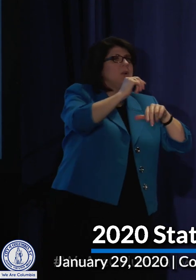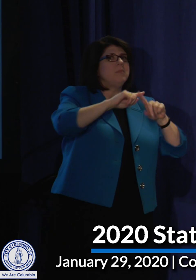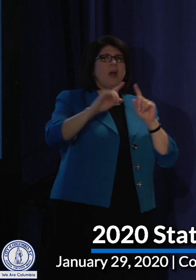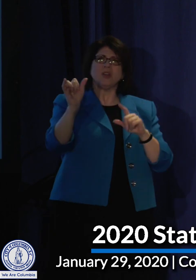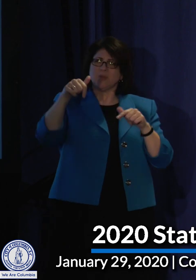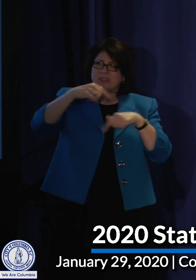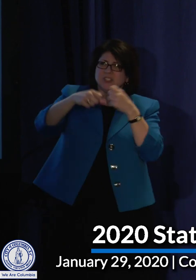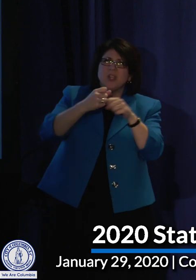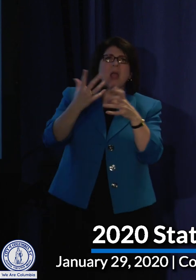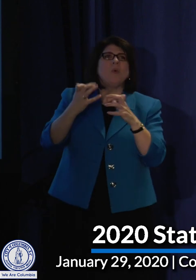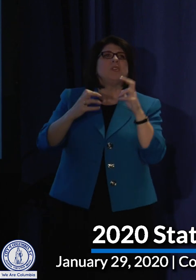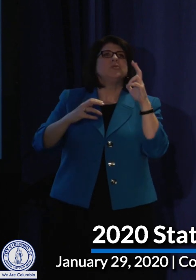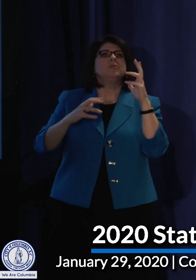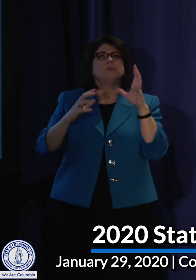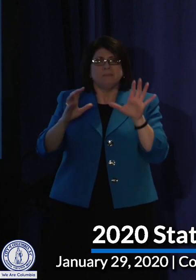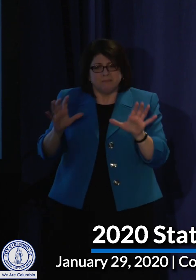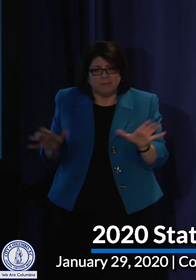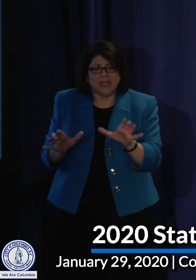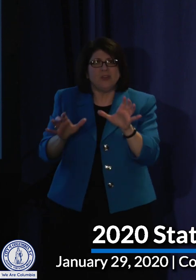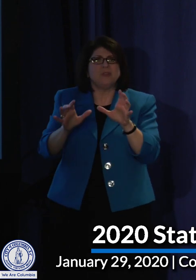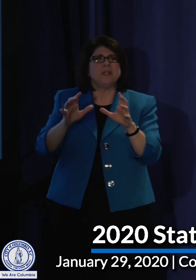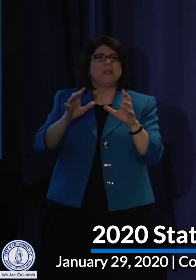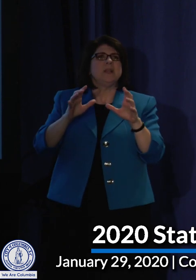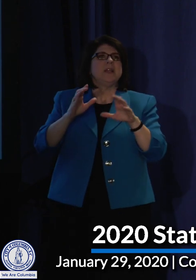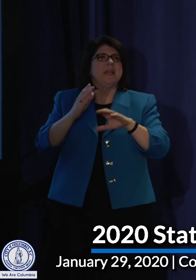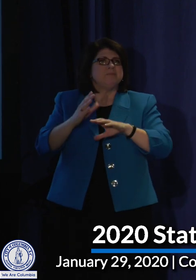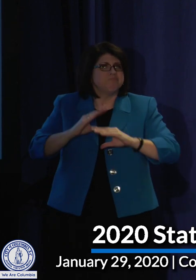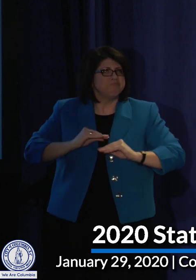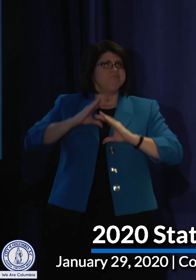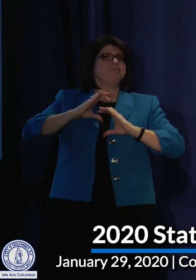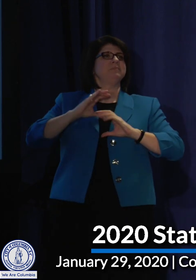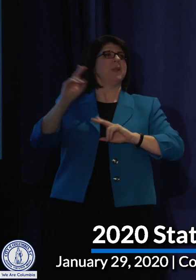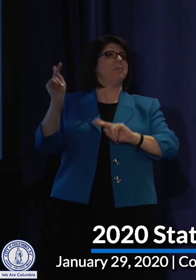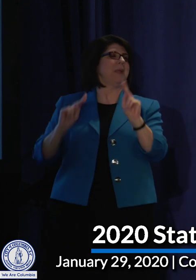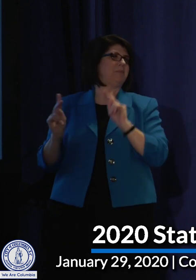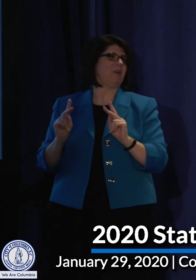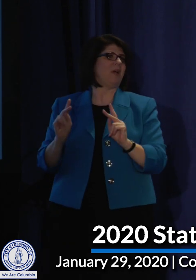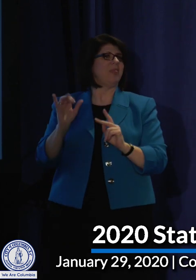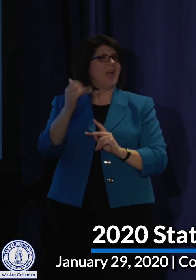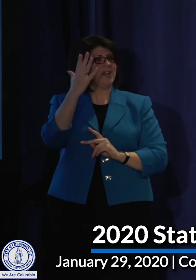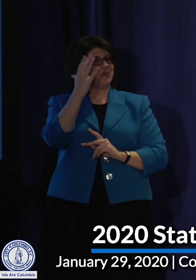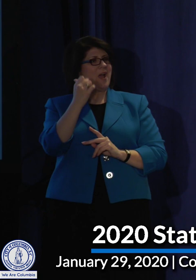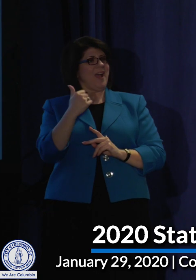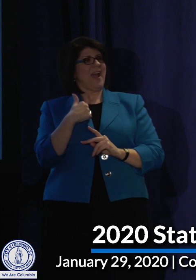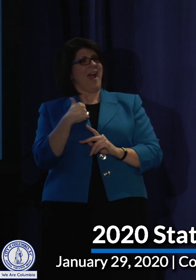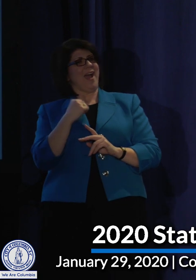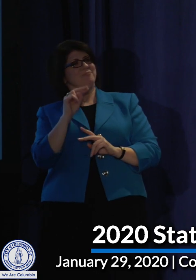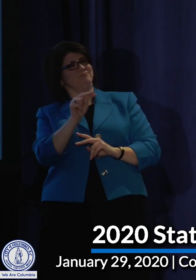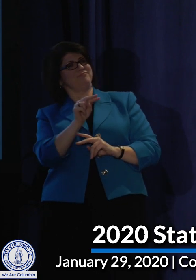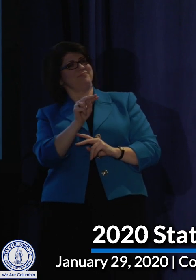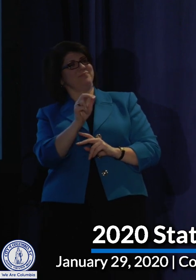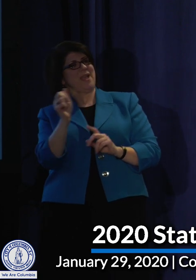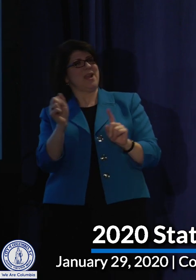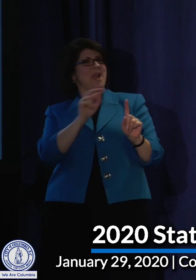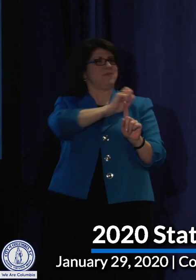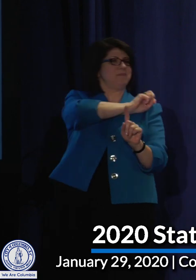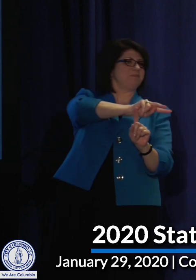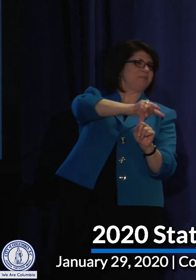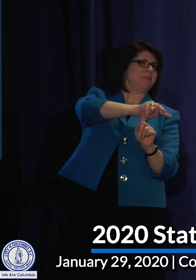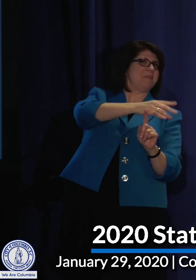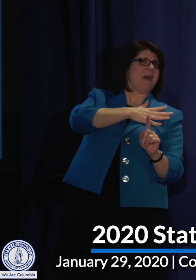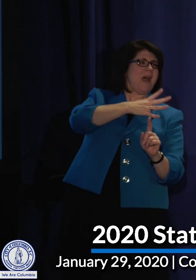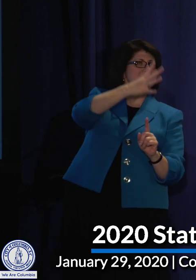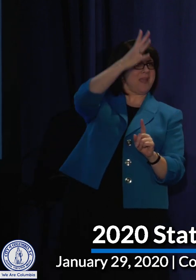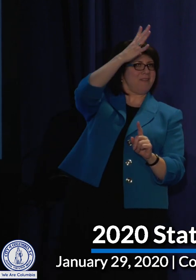also focus on building people. And that's why I come back to my parents as mentors and our role as